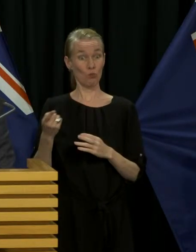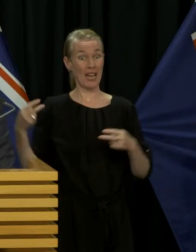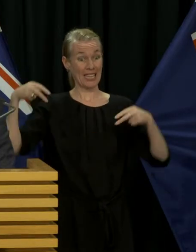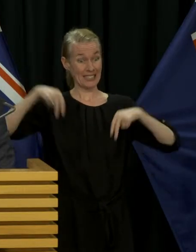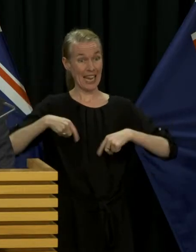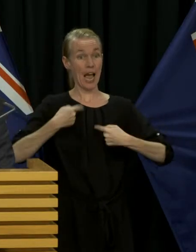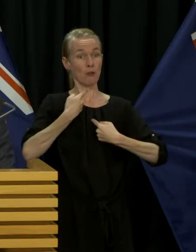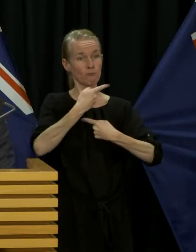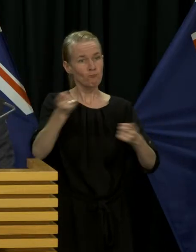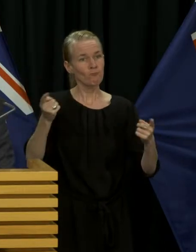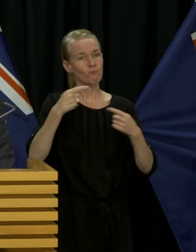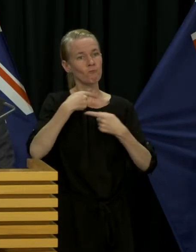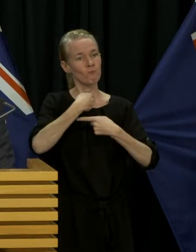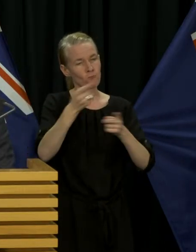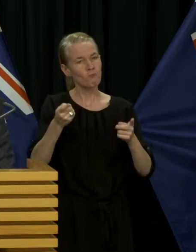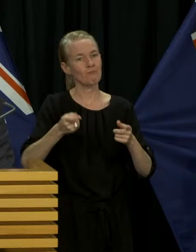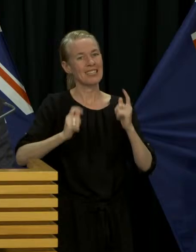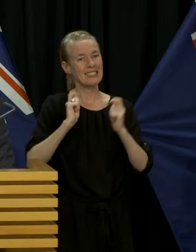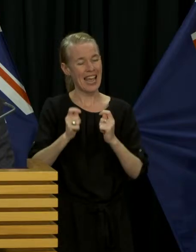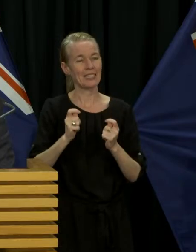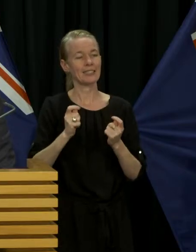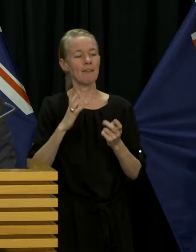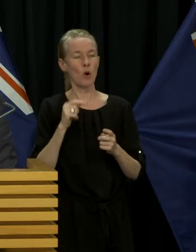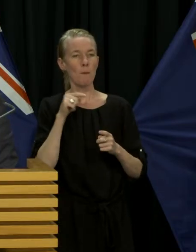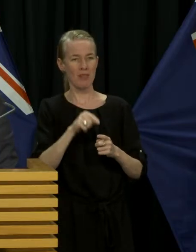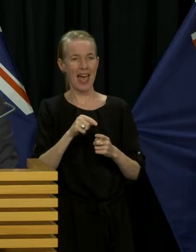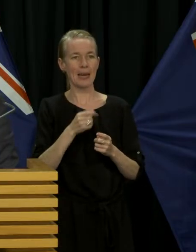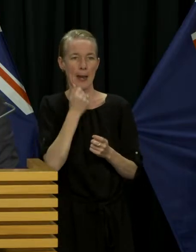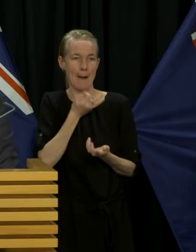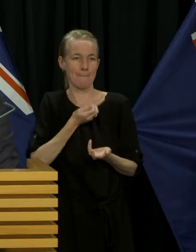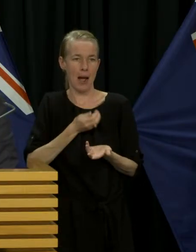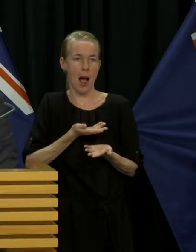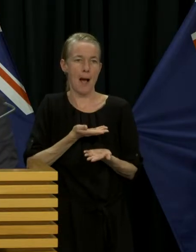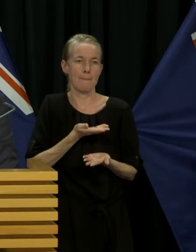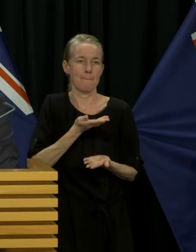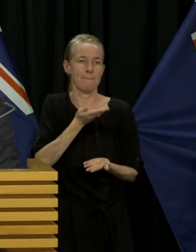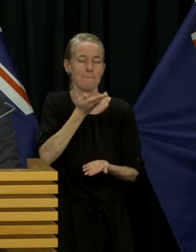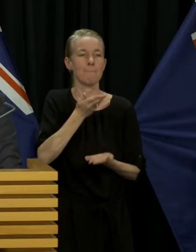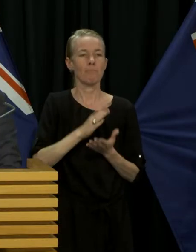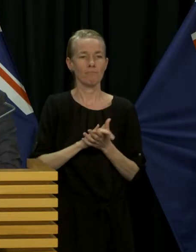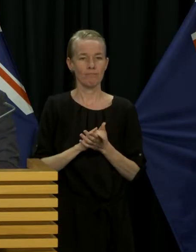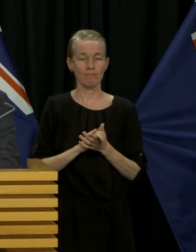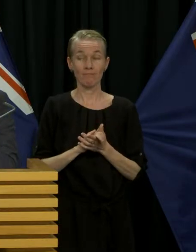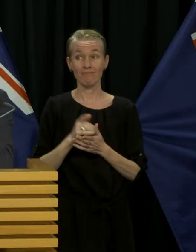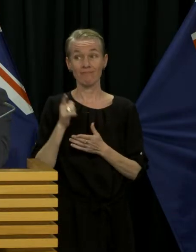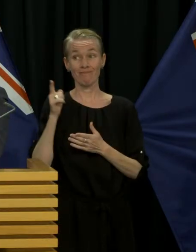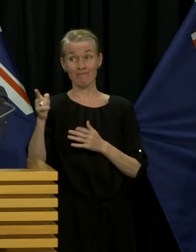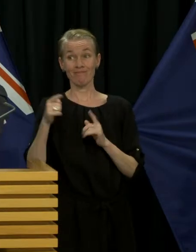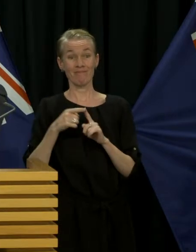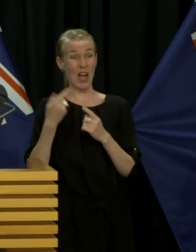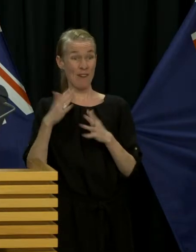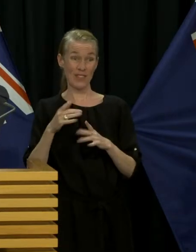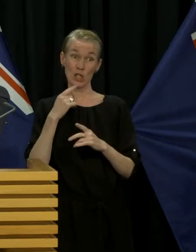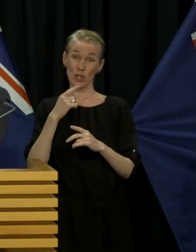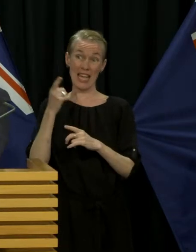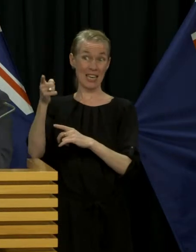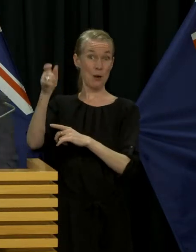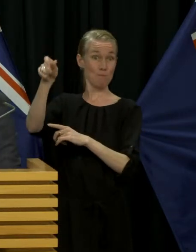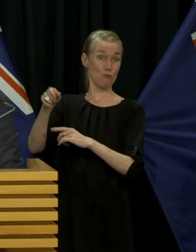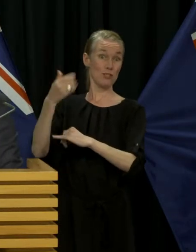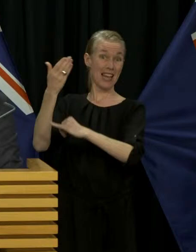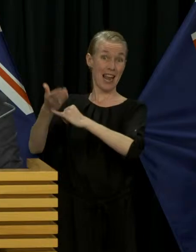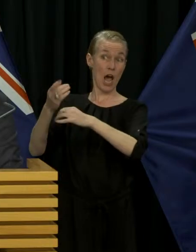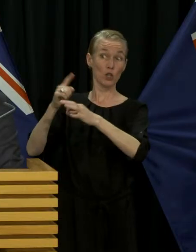taking up the offer because we have seen an increased number of tests being done in community settings. All right, I promised the last question over here. Is